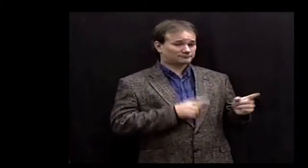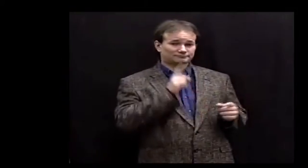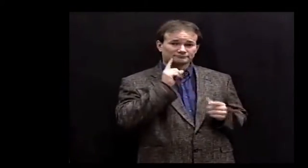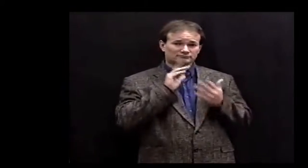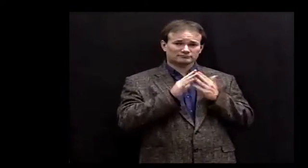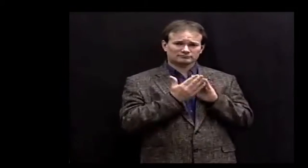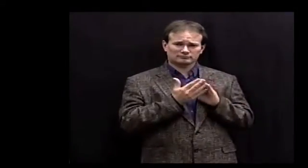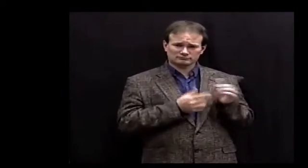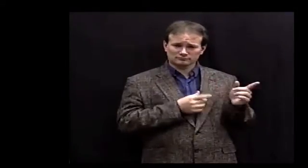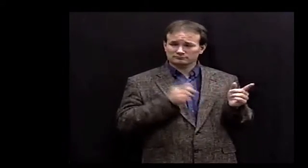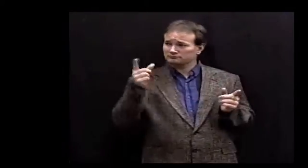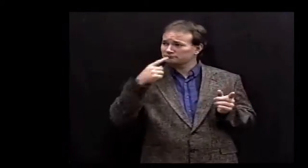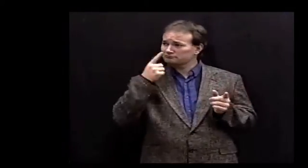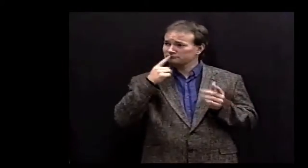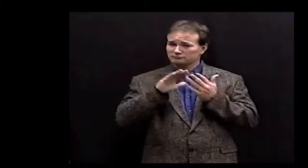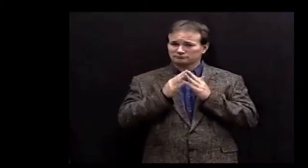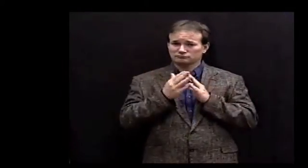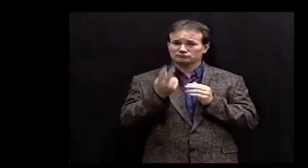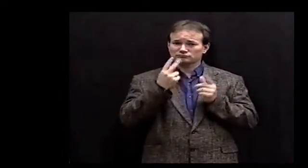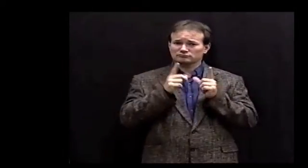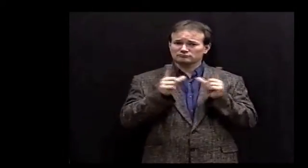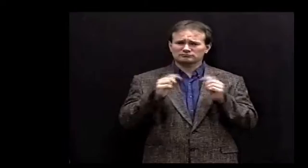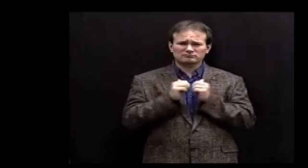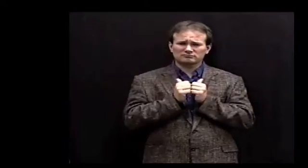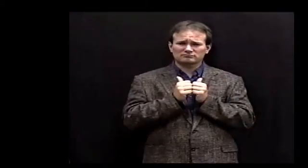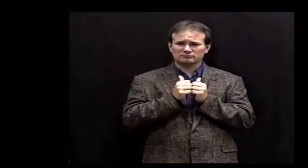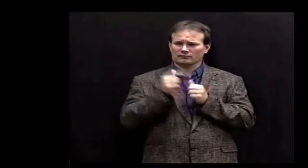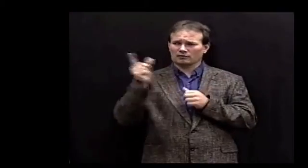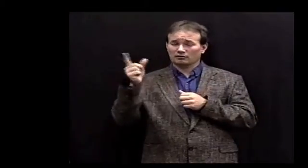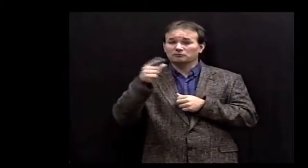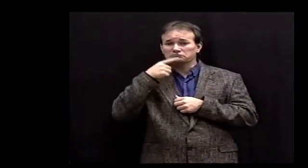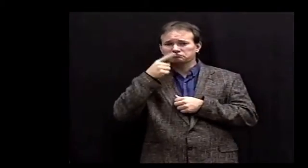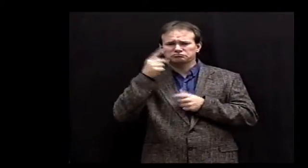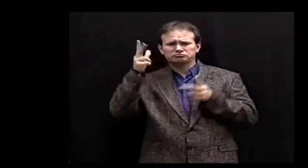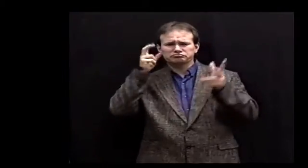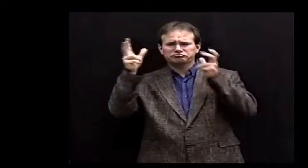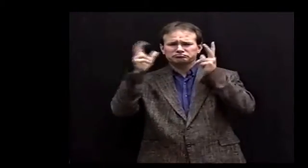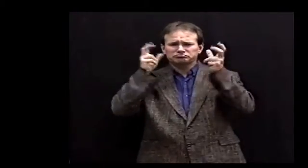So how do deaf people and people who aren't deaf become bilingual?